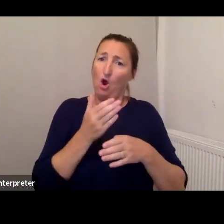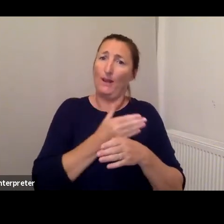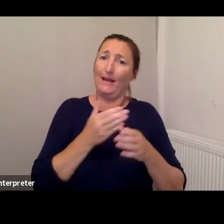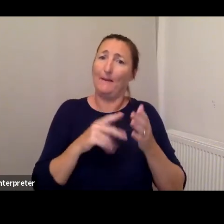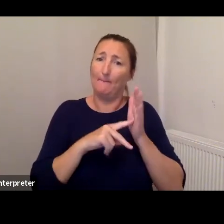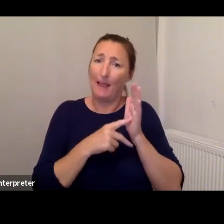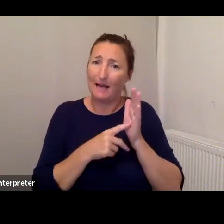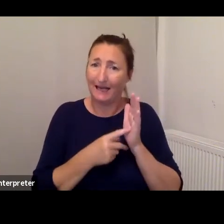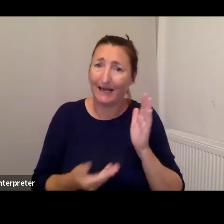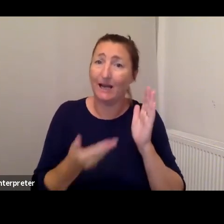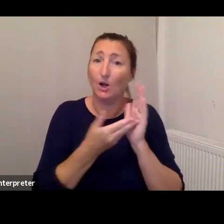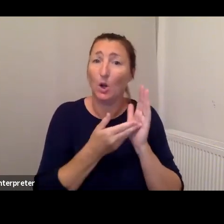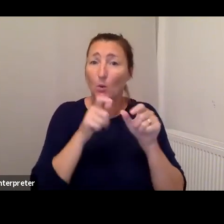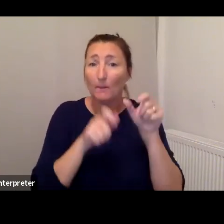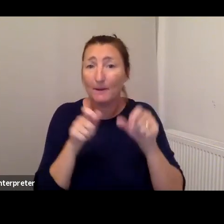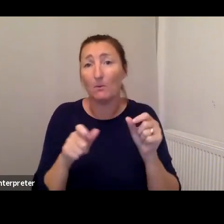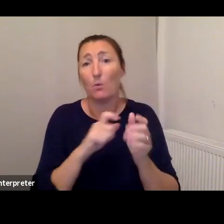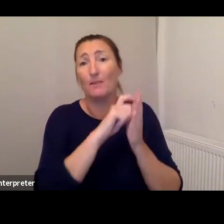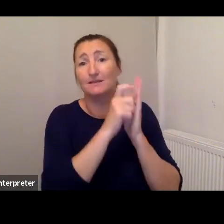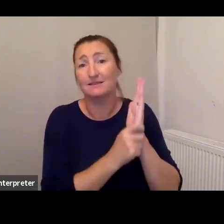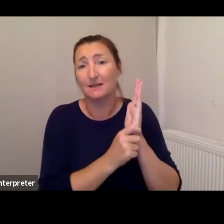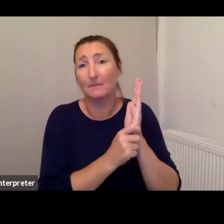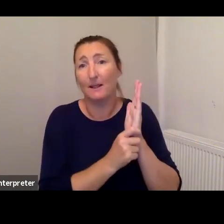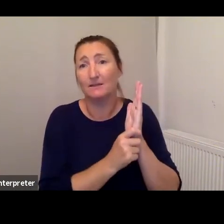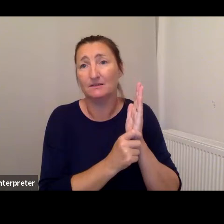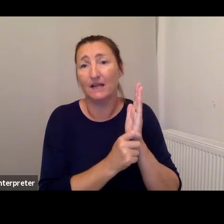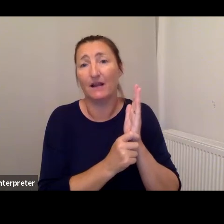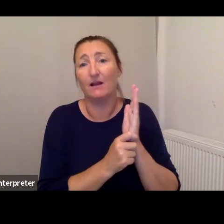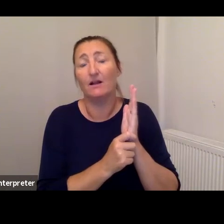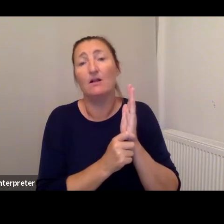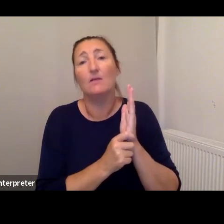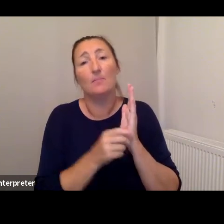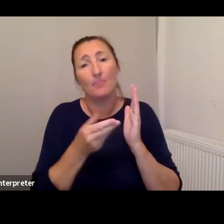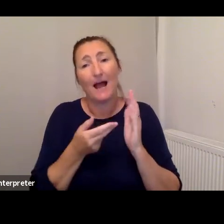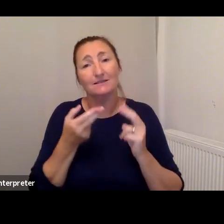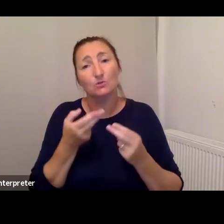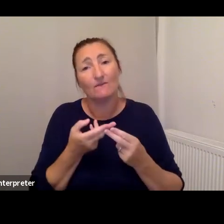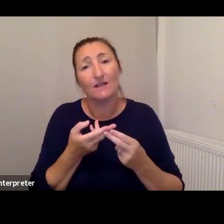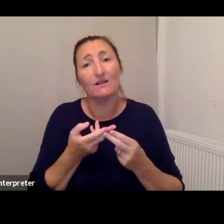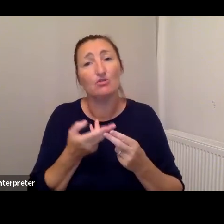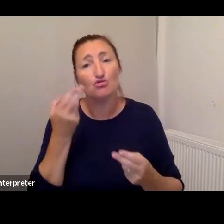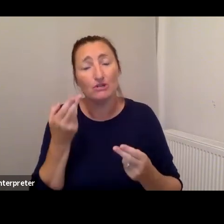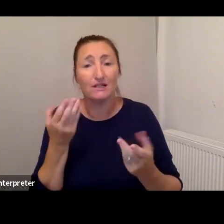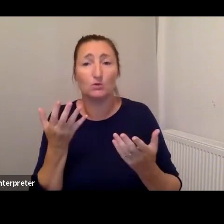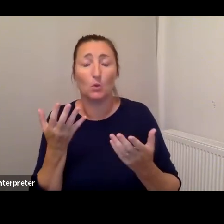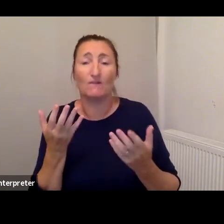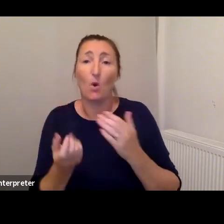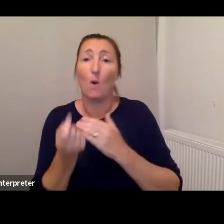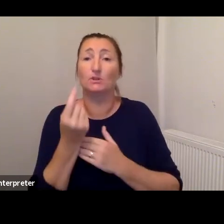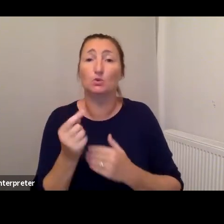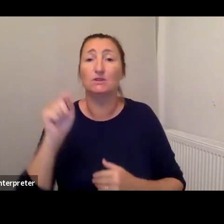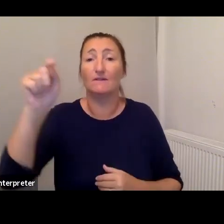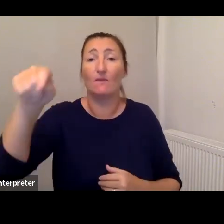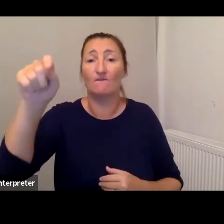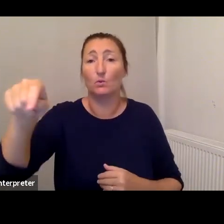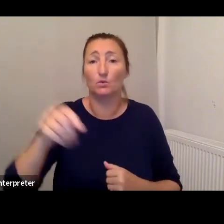with disabilities, we also increase the chance to prepare the population for changes that might happen in the future, because